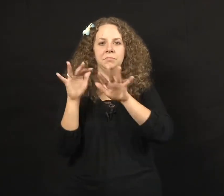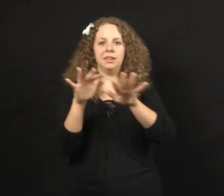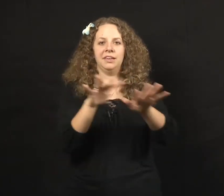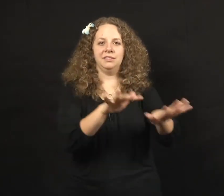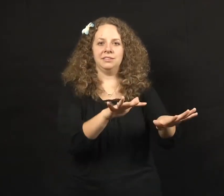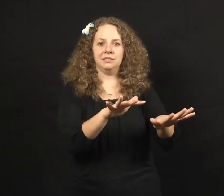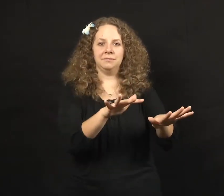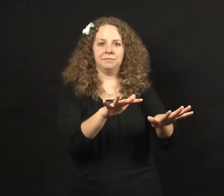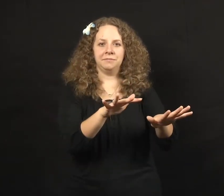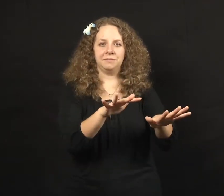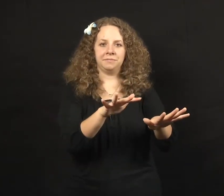Bless.